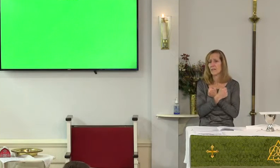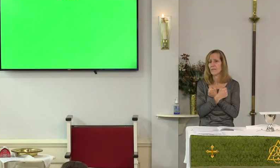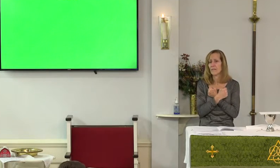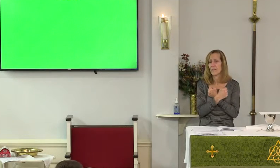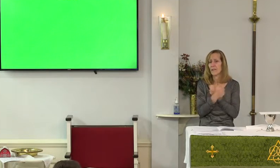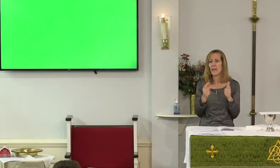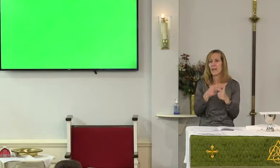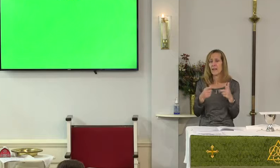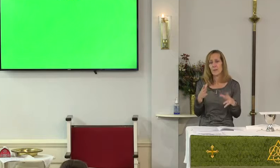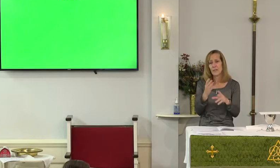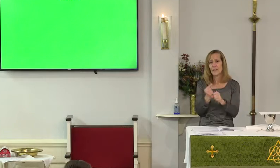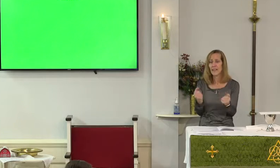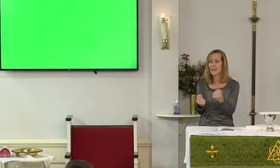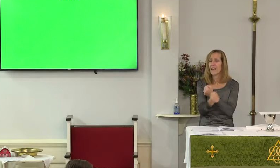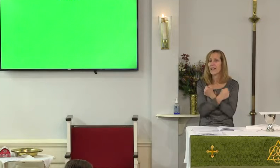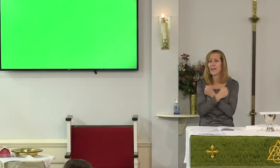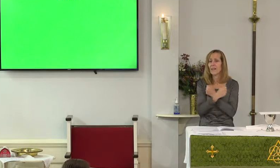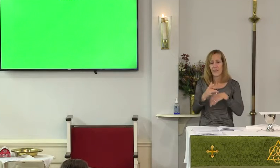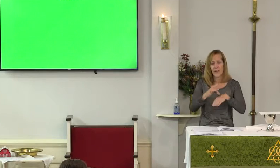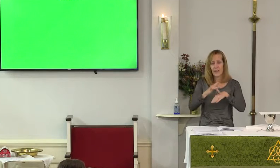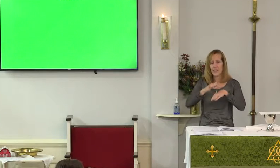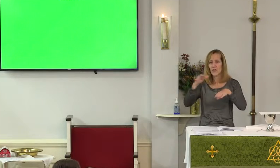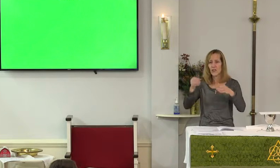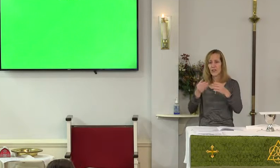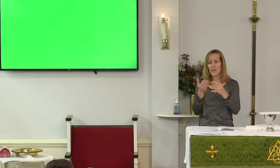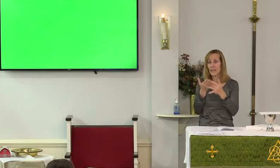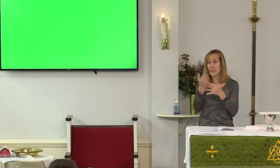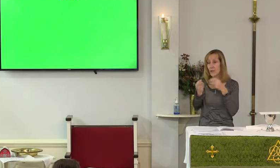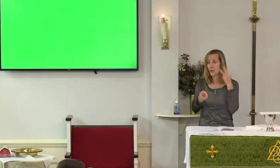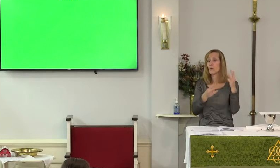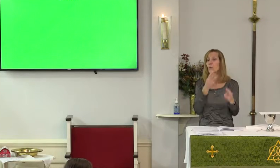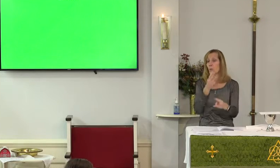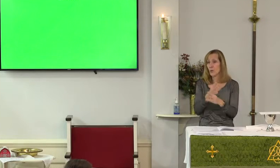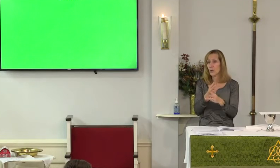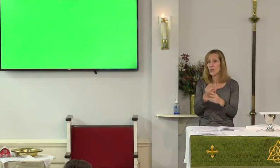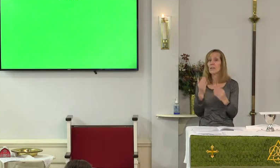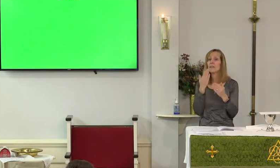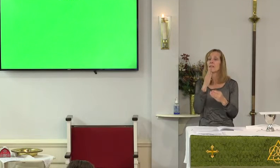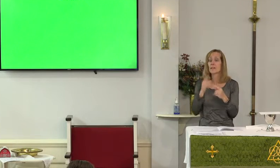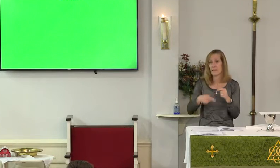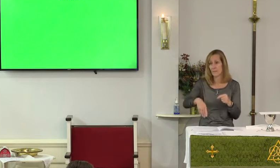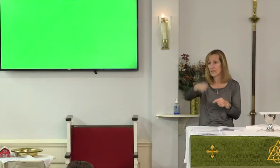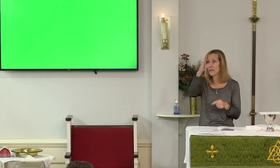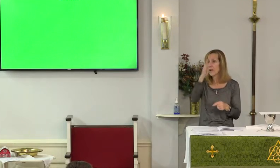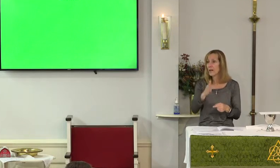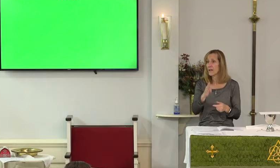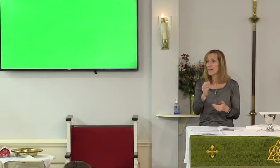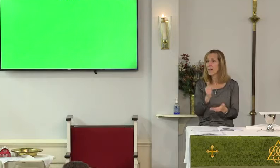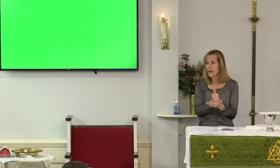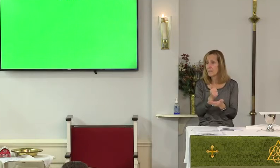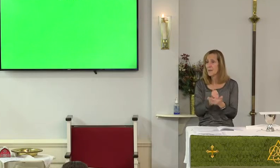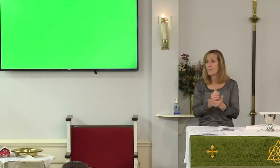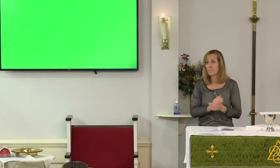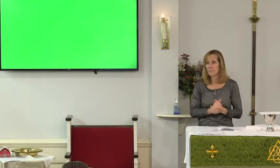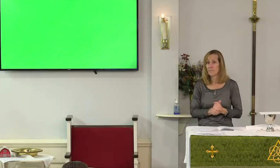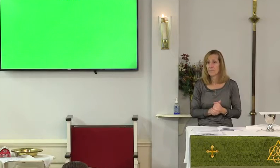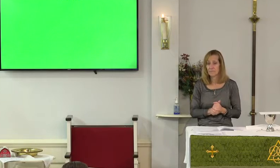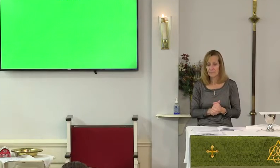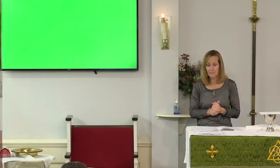And then we take that love and shine into the world. Thanks be to God. Amen.